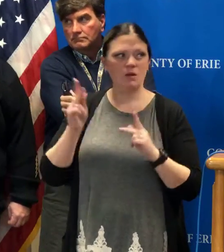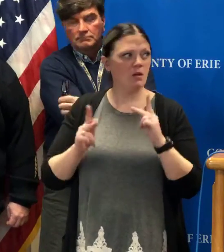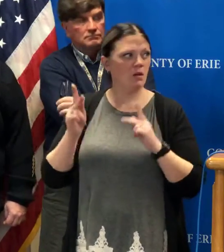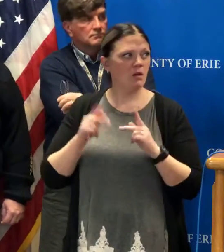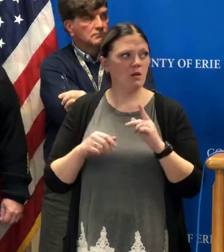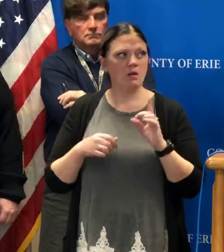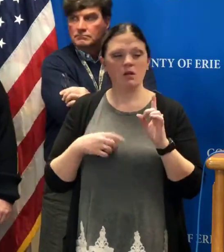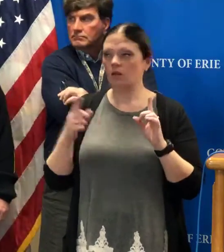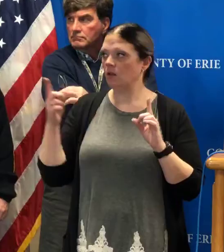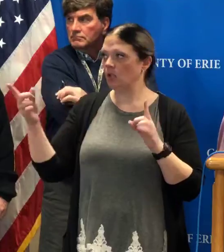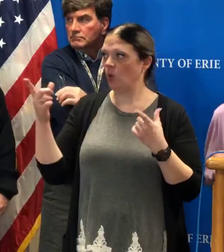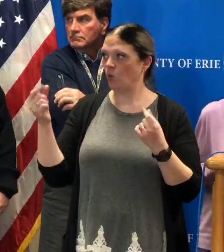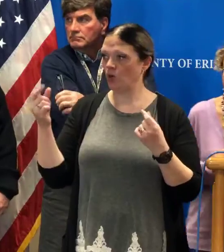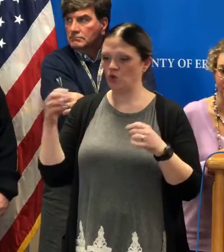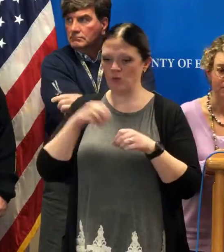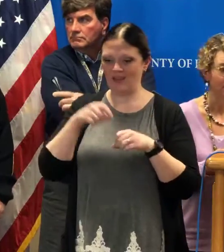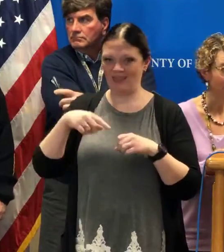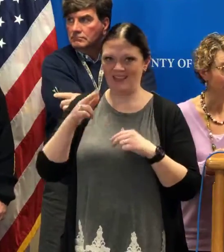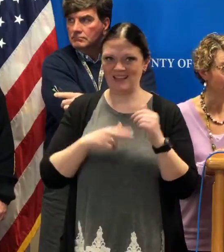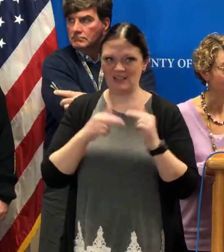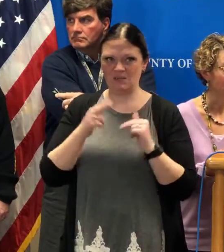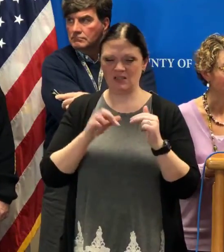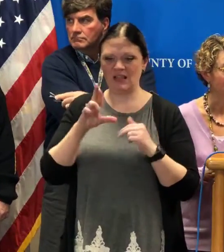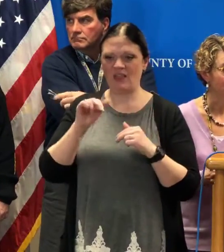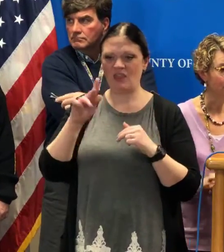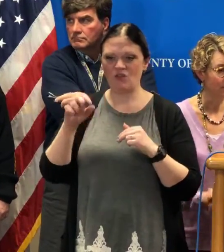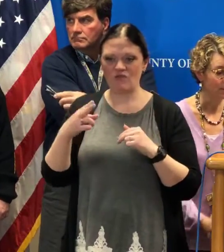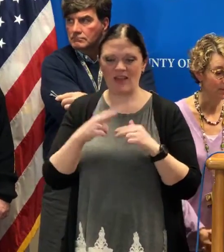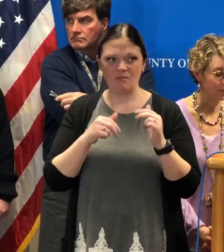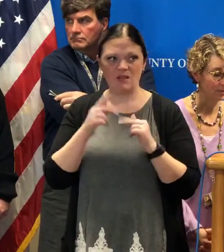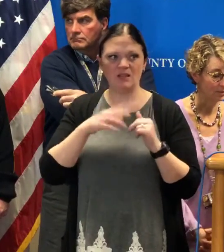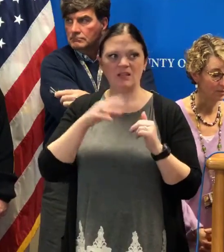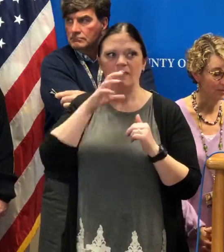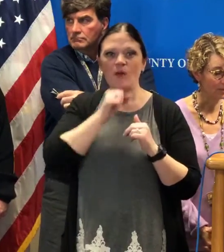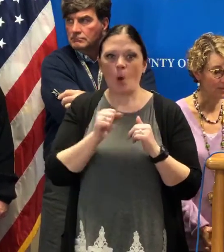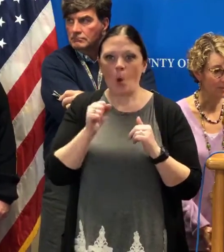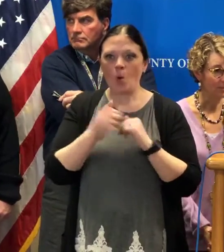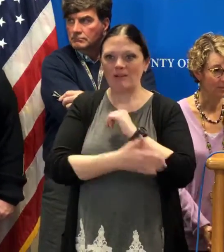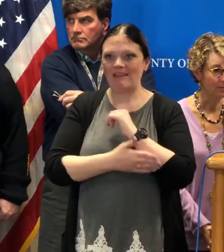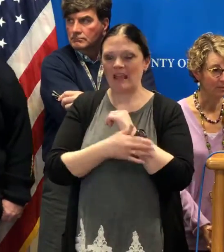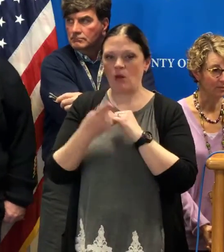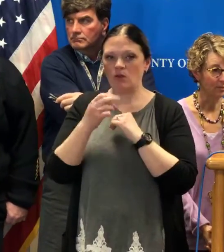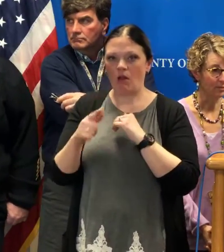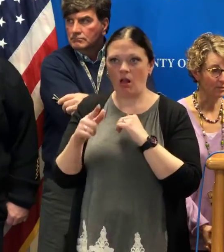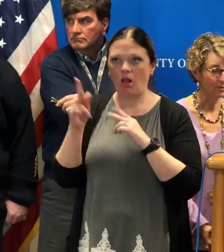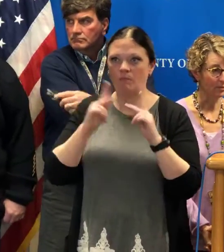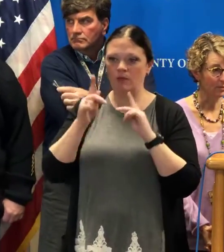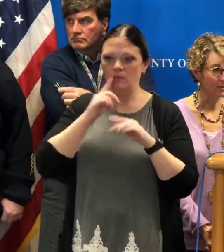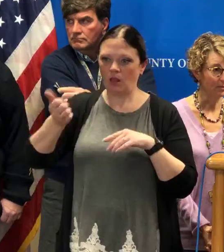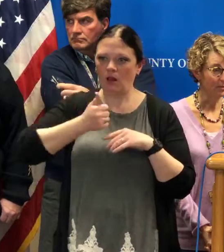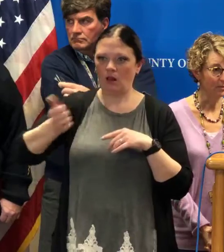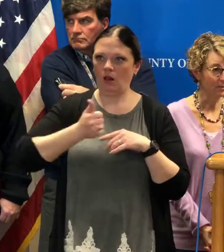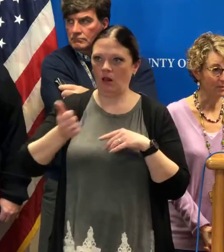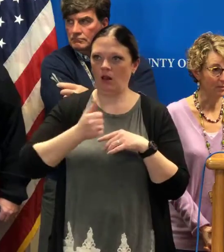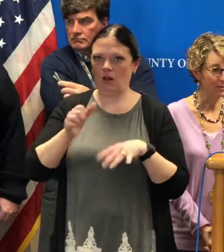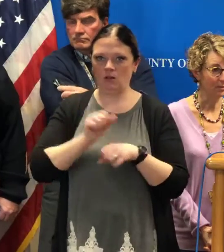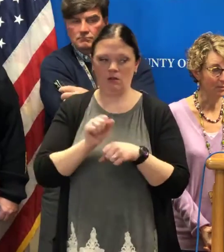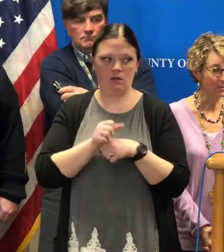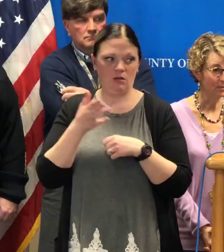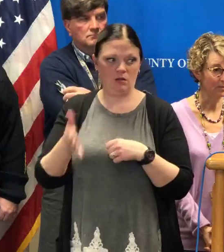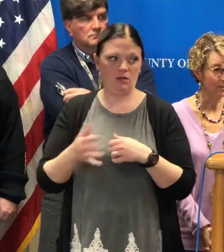Mark. What are you doing in these buildings, in the RAP building and in the Old County Hall, with so many people coming in and out daily and so many people working